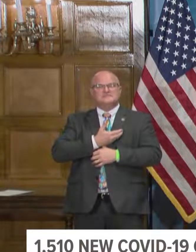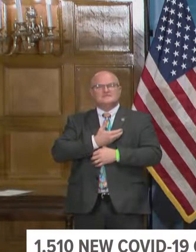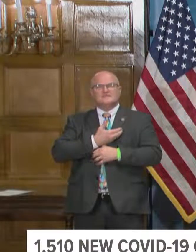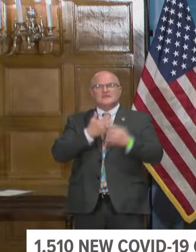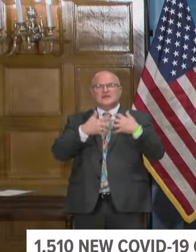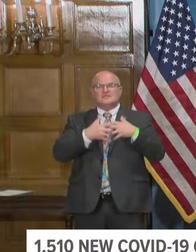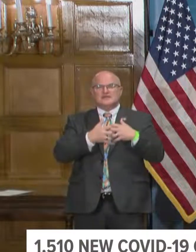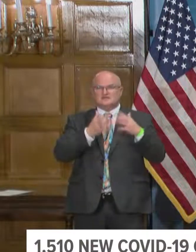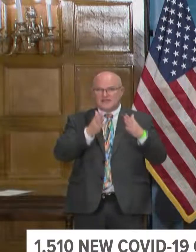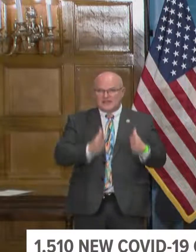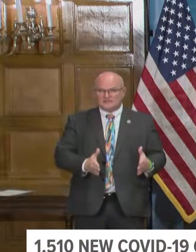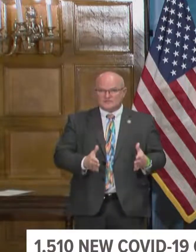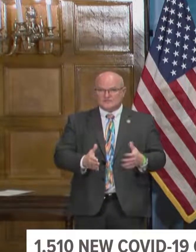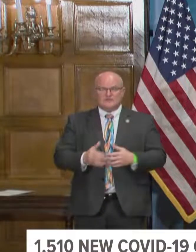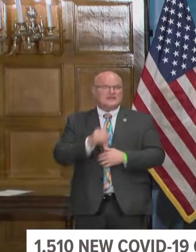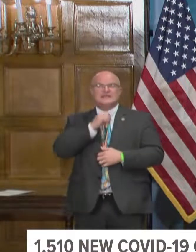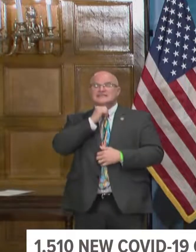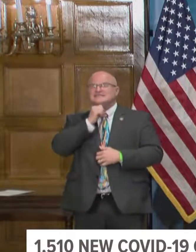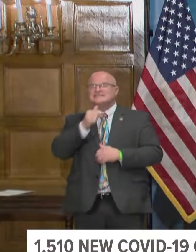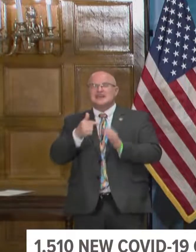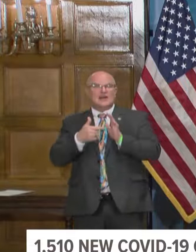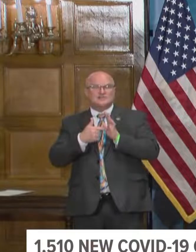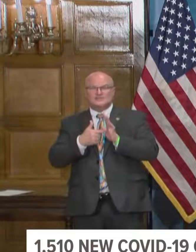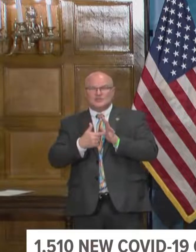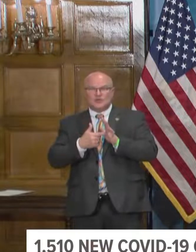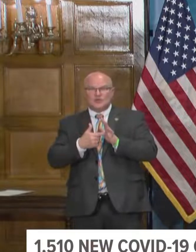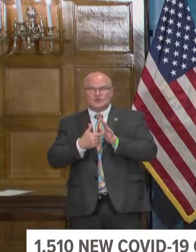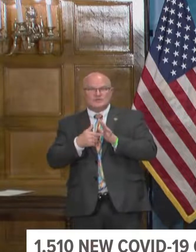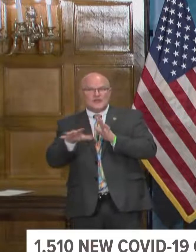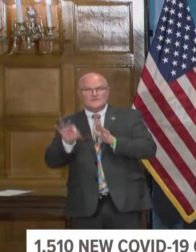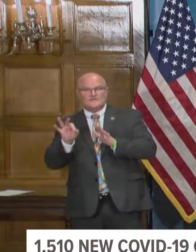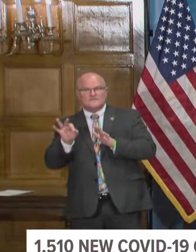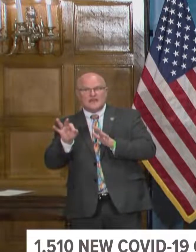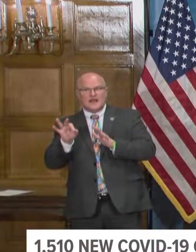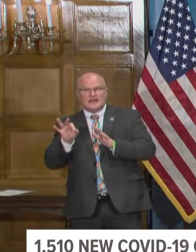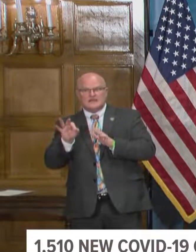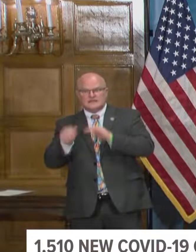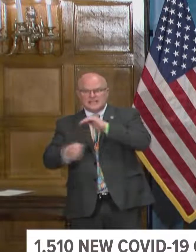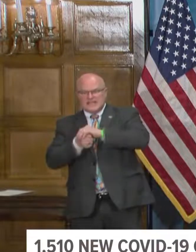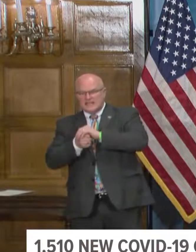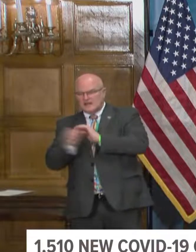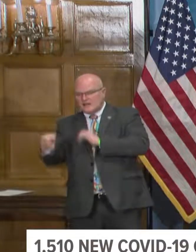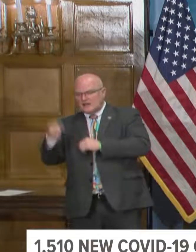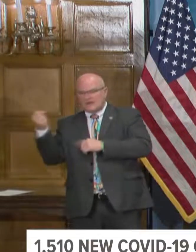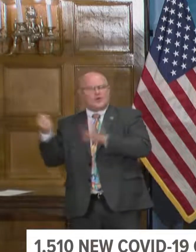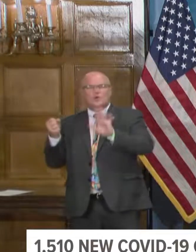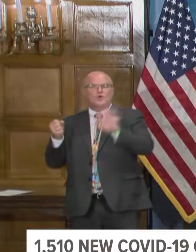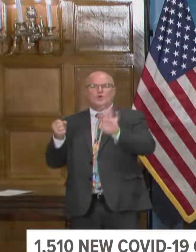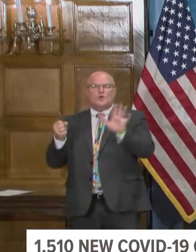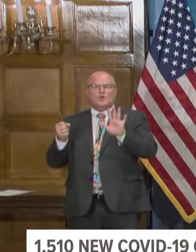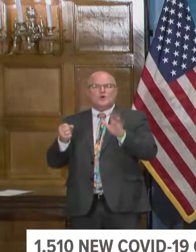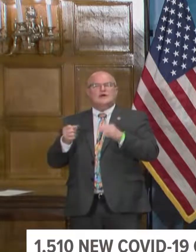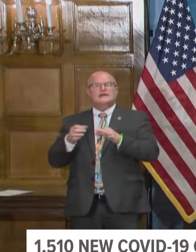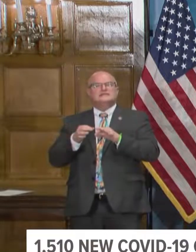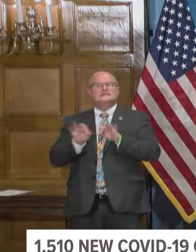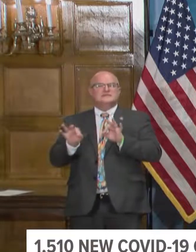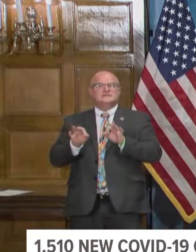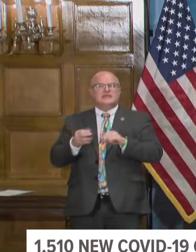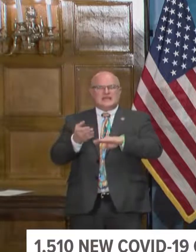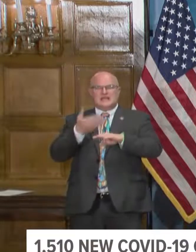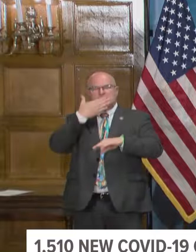manufacturers. It does not reflect, as I asked them, did you find it in a closet somewhere? It hasn't been hidden. It just simply